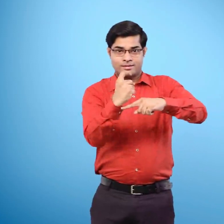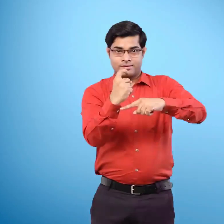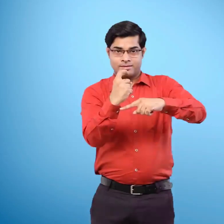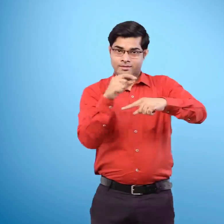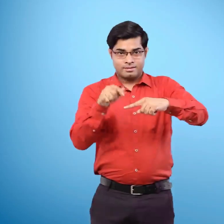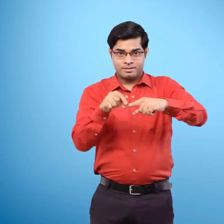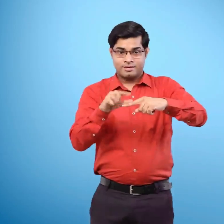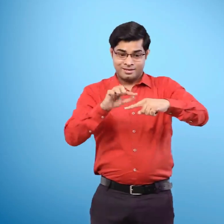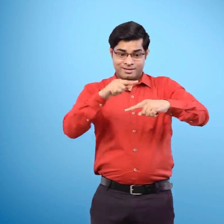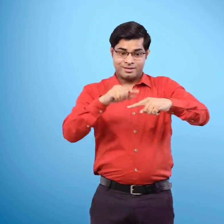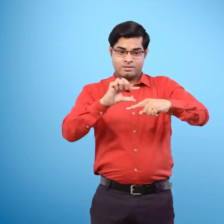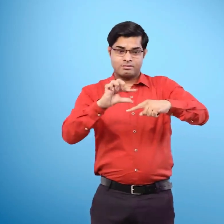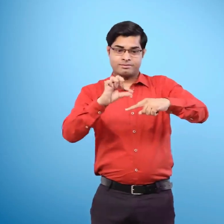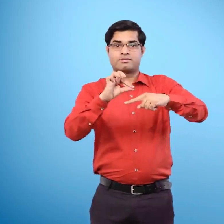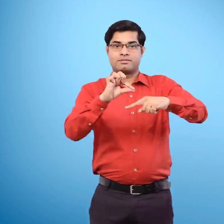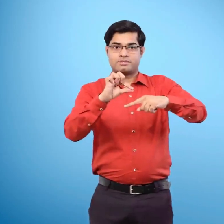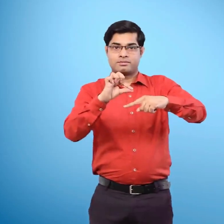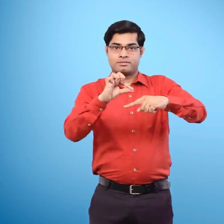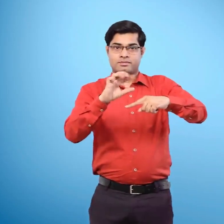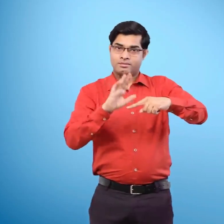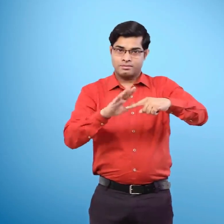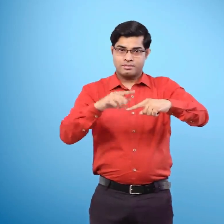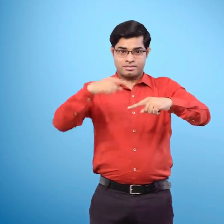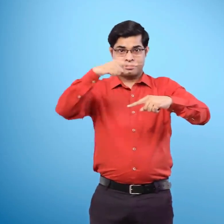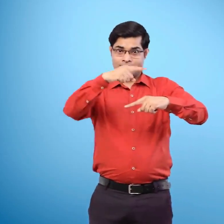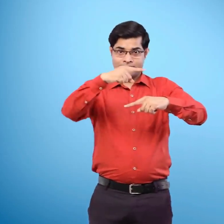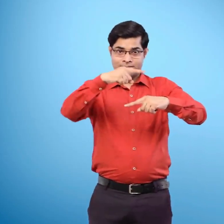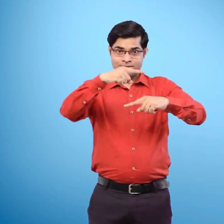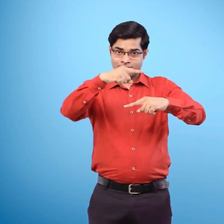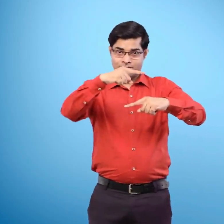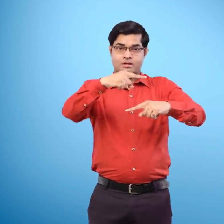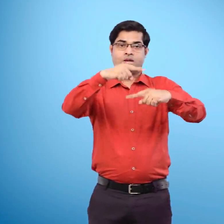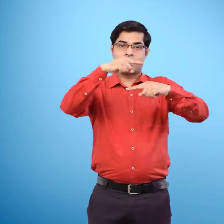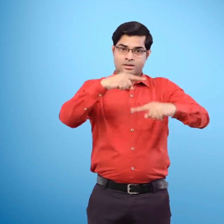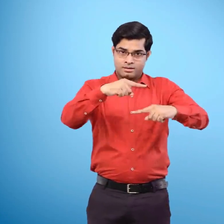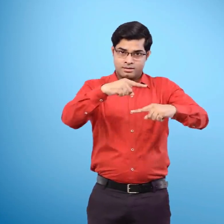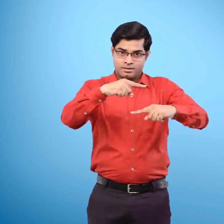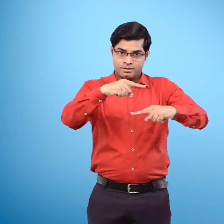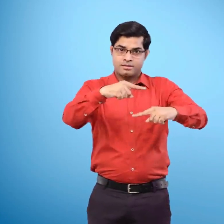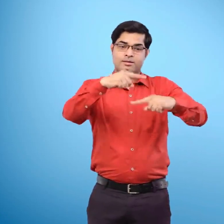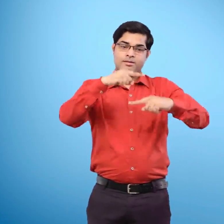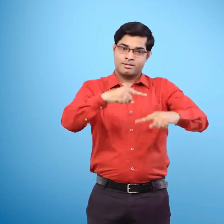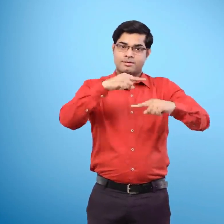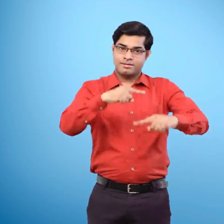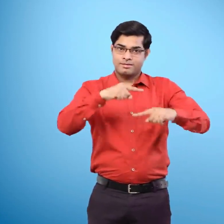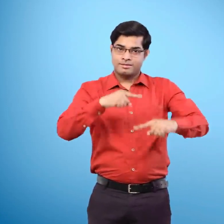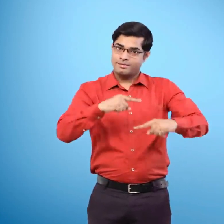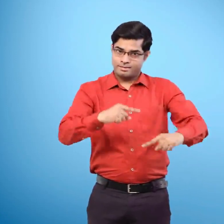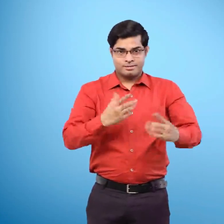Head of rod 2 and 3 are joined together and is pointing at the right side. Head of